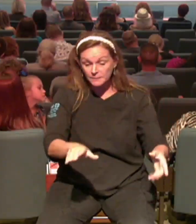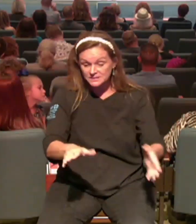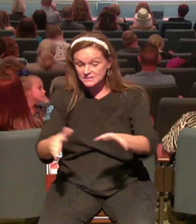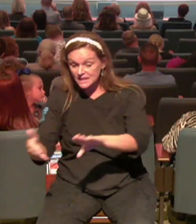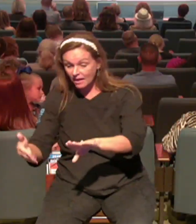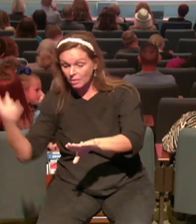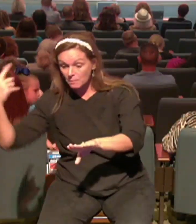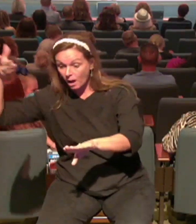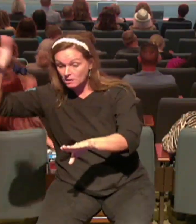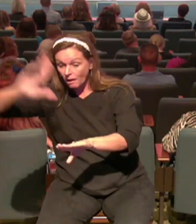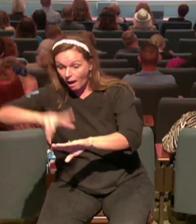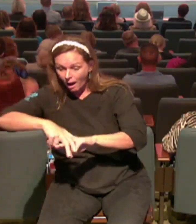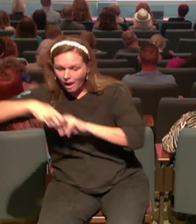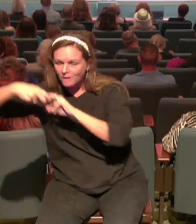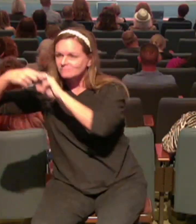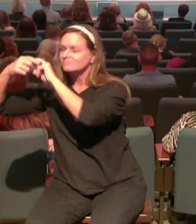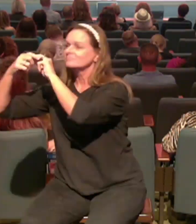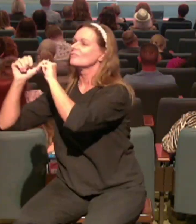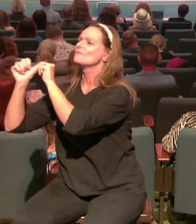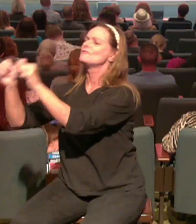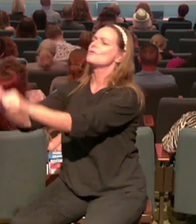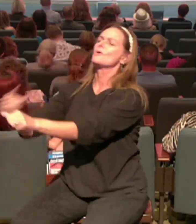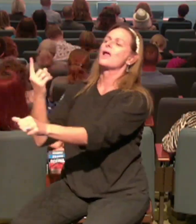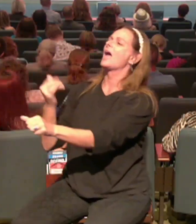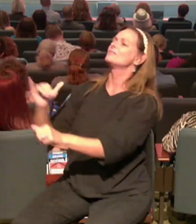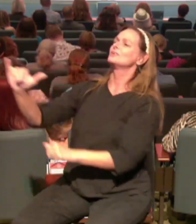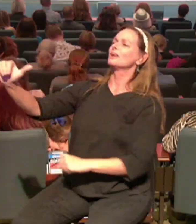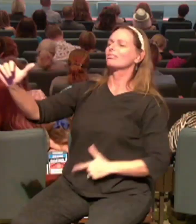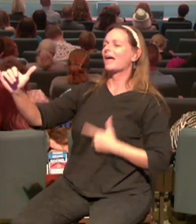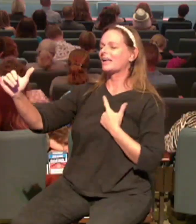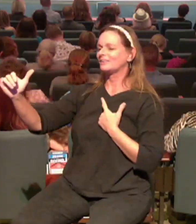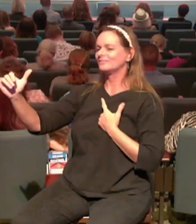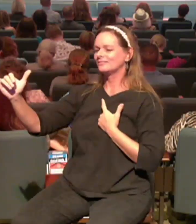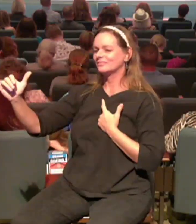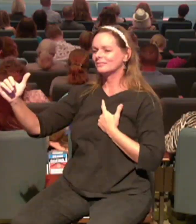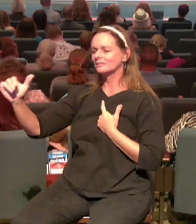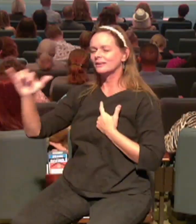God, that's eternal life through Christ Jesus our Lord.